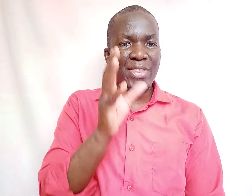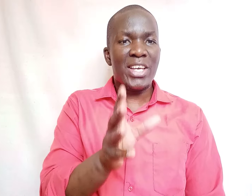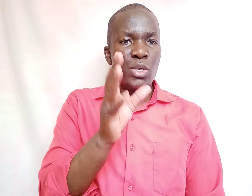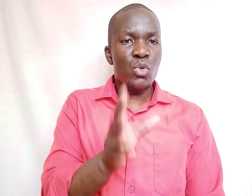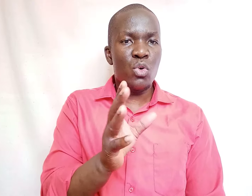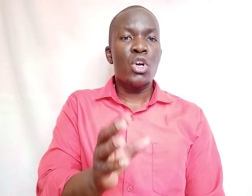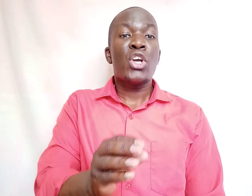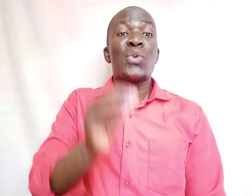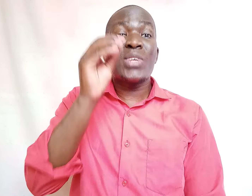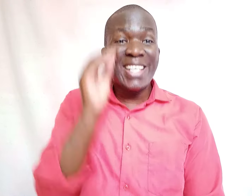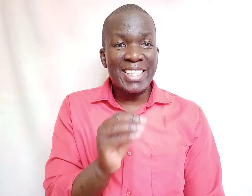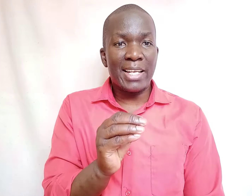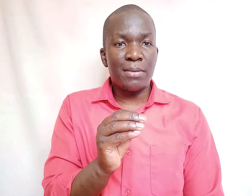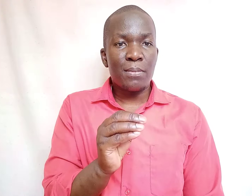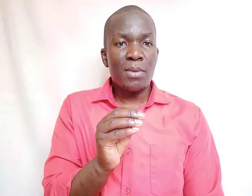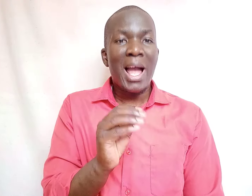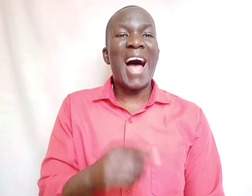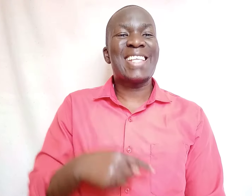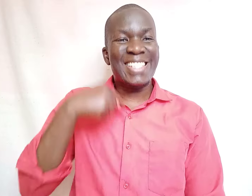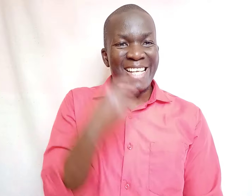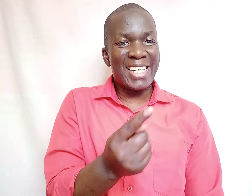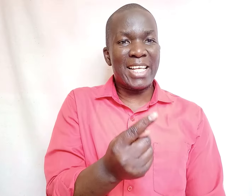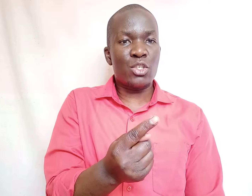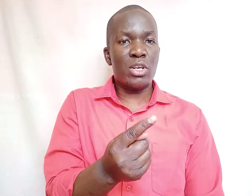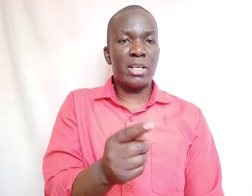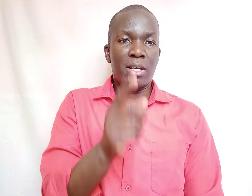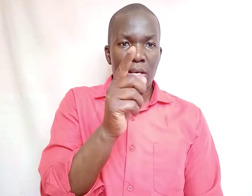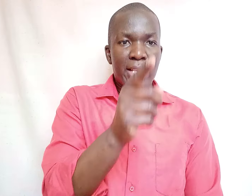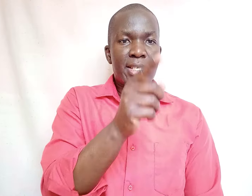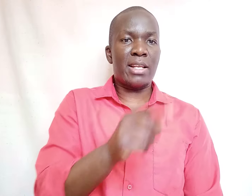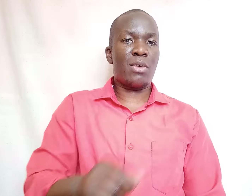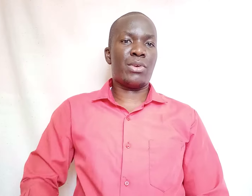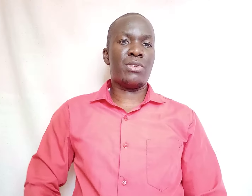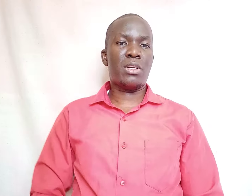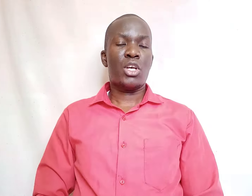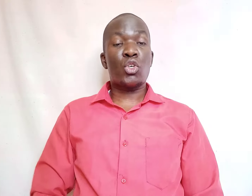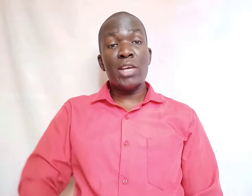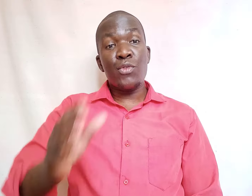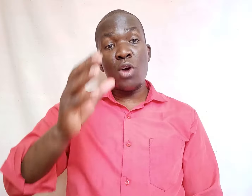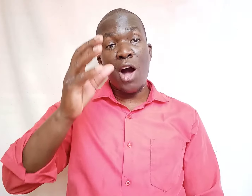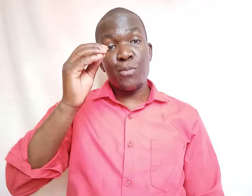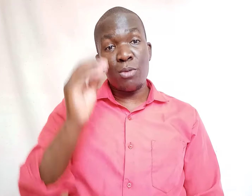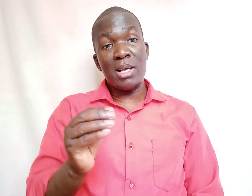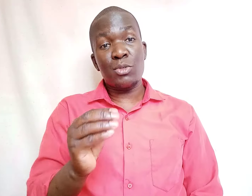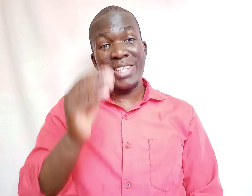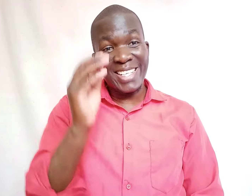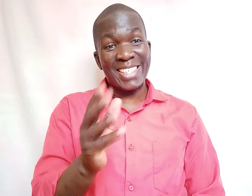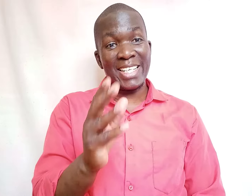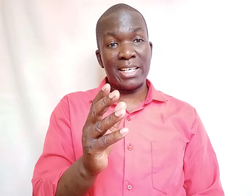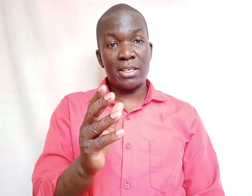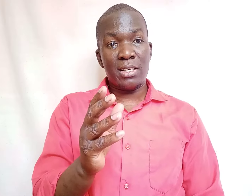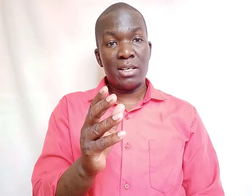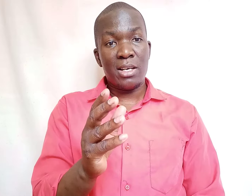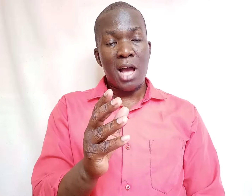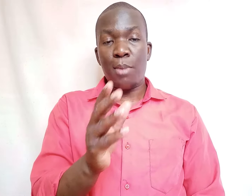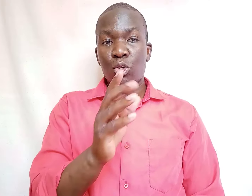thing you do, you listen and retell the story in sign language. So if you have problems with listening, I'm not